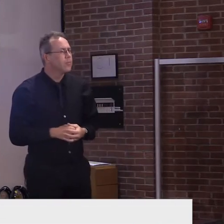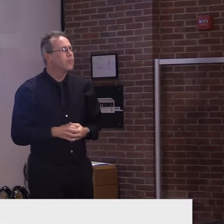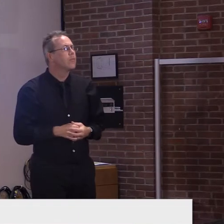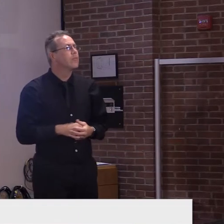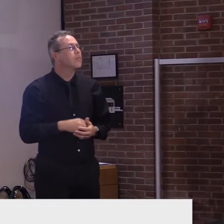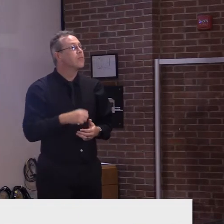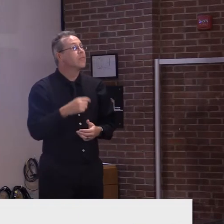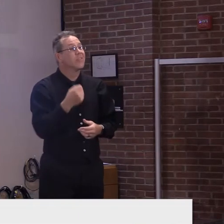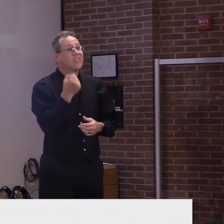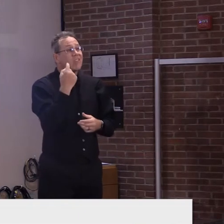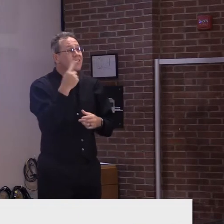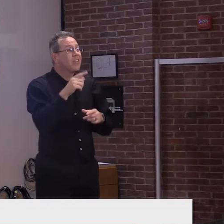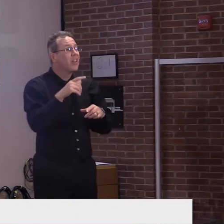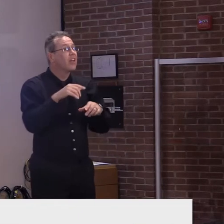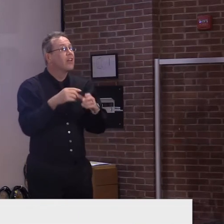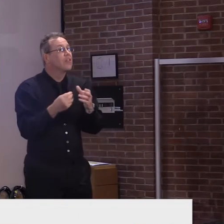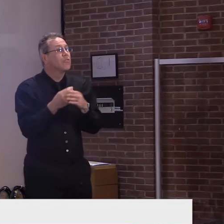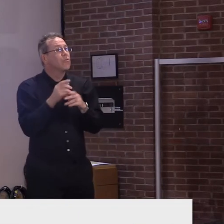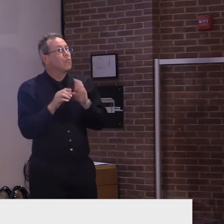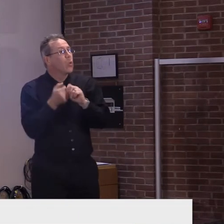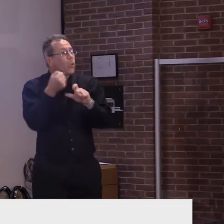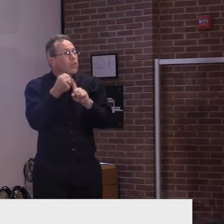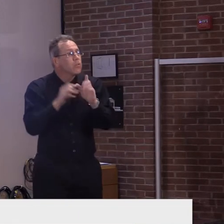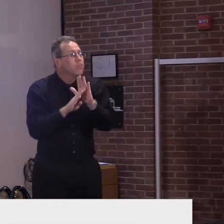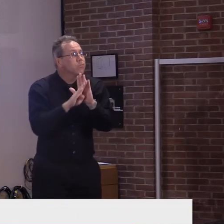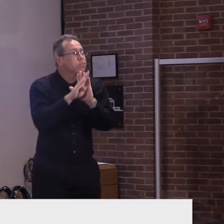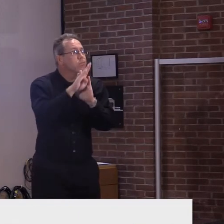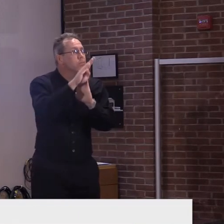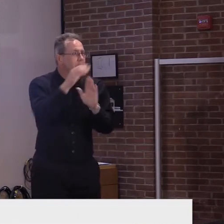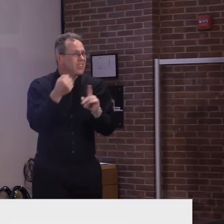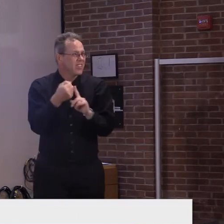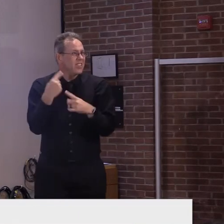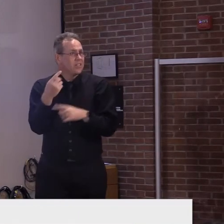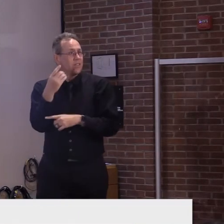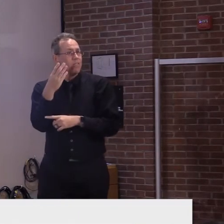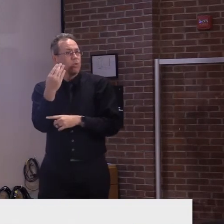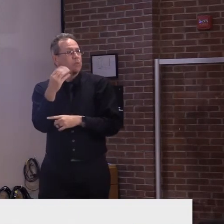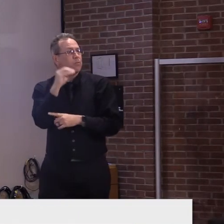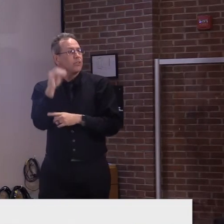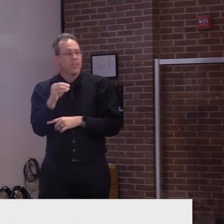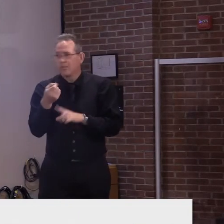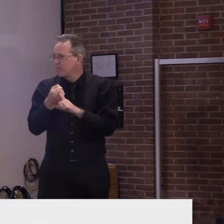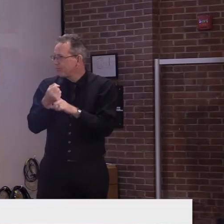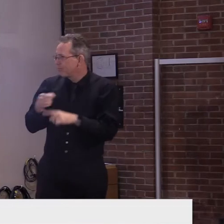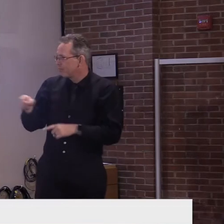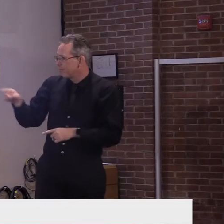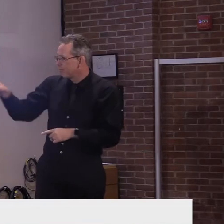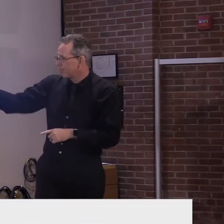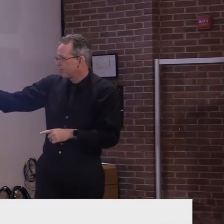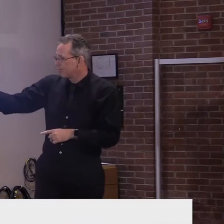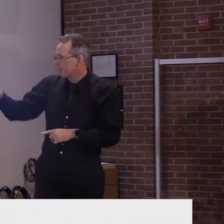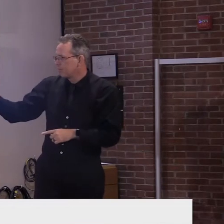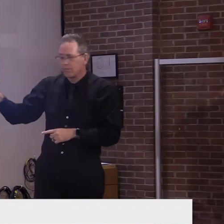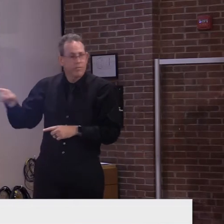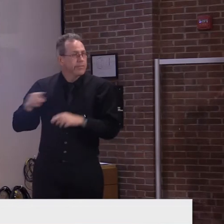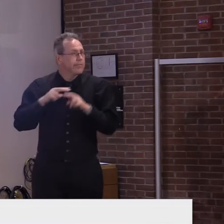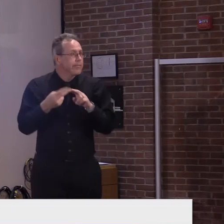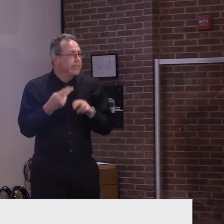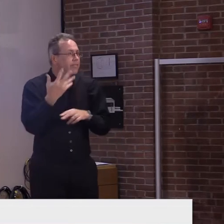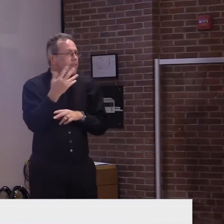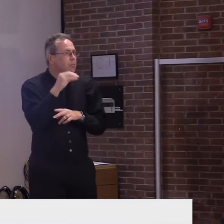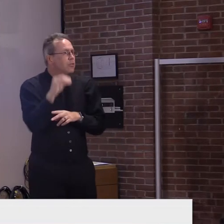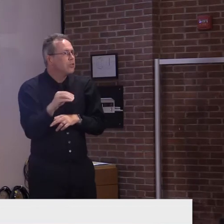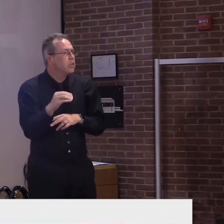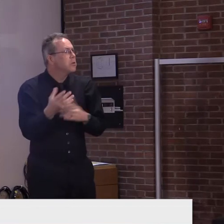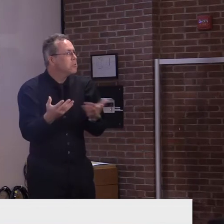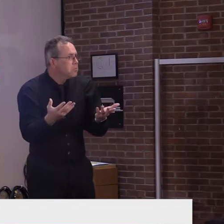decrease, as you see on the next slide. It was at 14% growth rate last week. It grew 5% this week. So those trends are